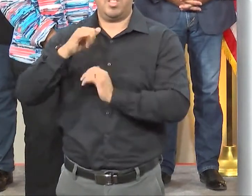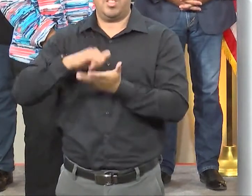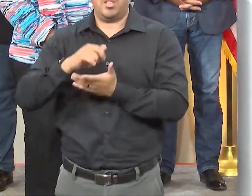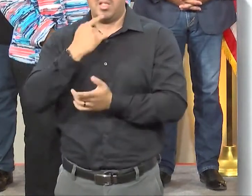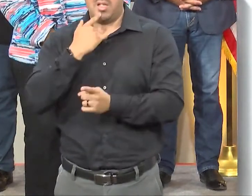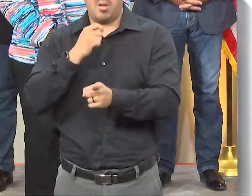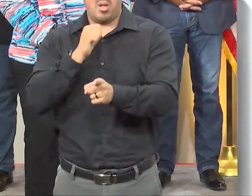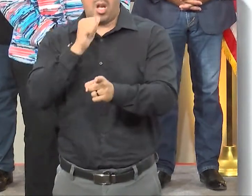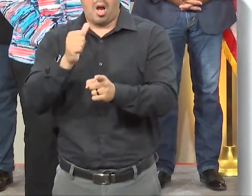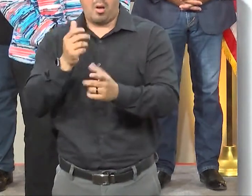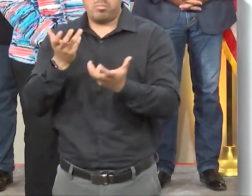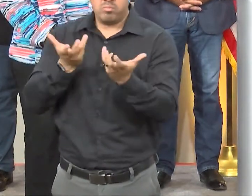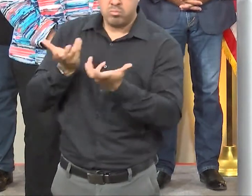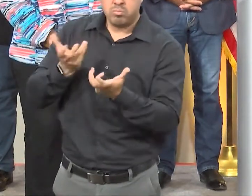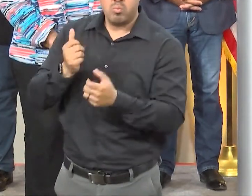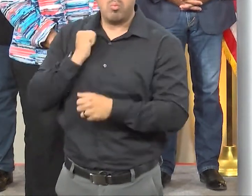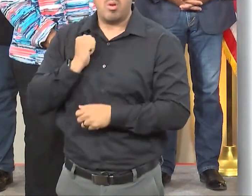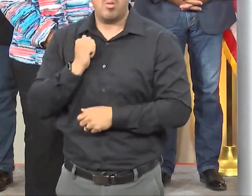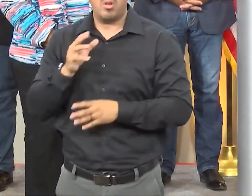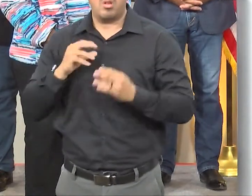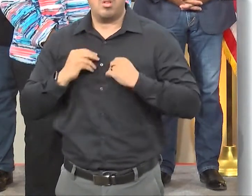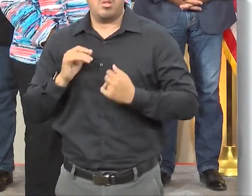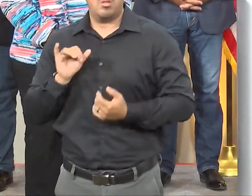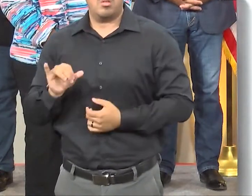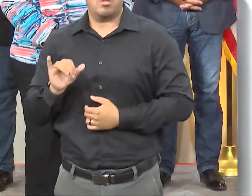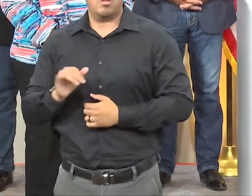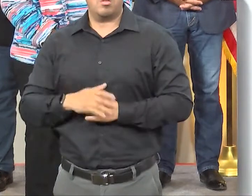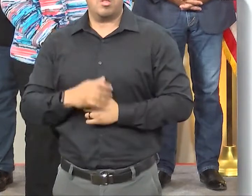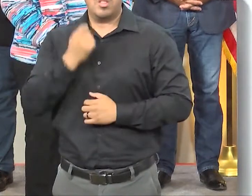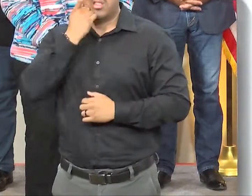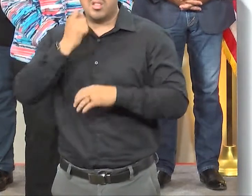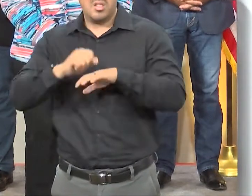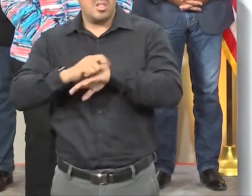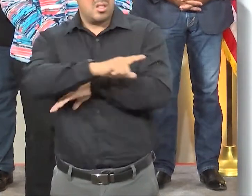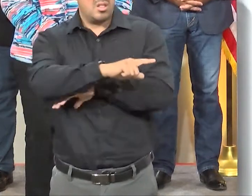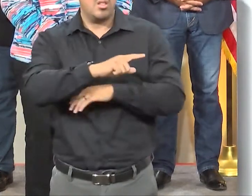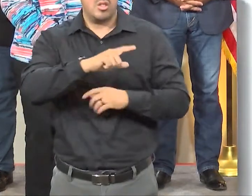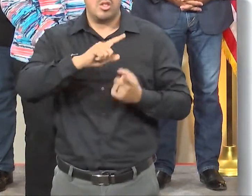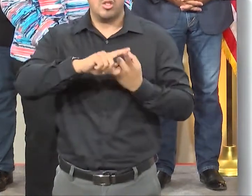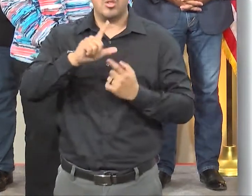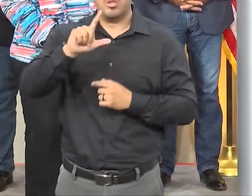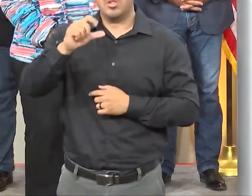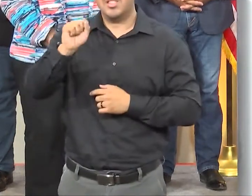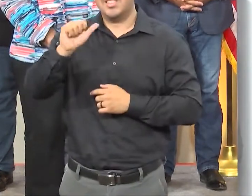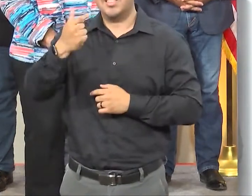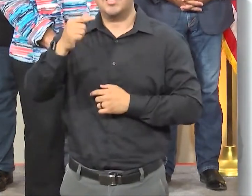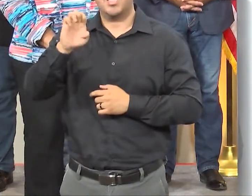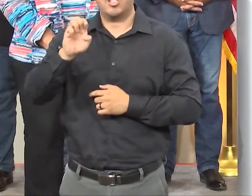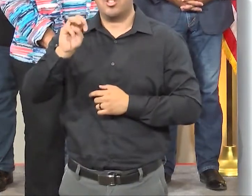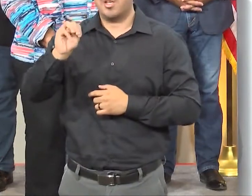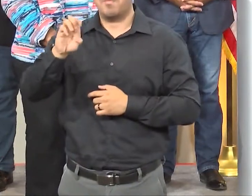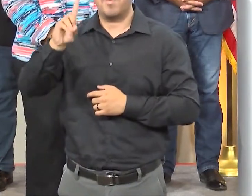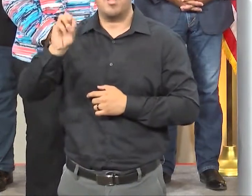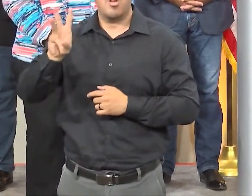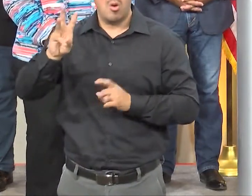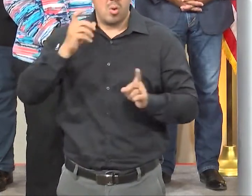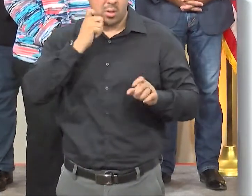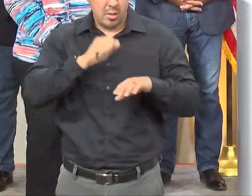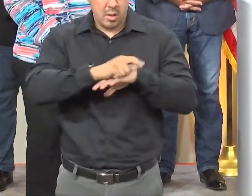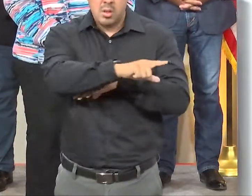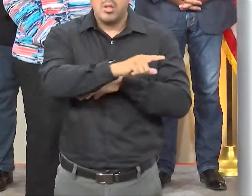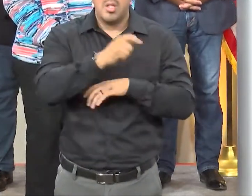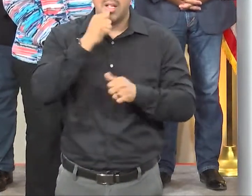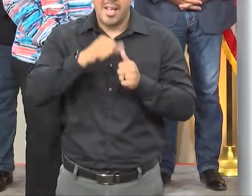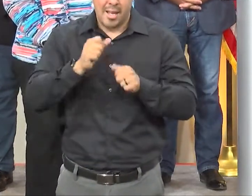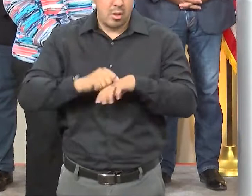them. They sent a letter initially to Sage Meadow that was for the entire group, and we know we have many,